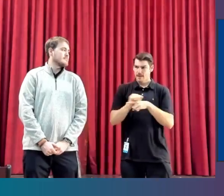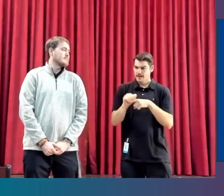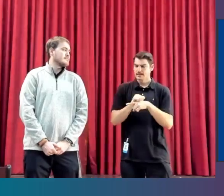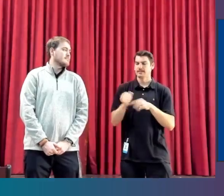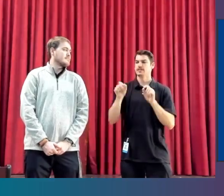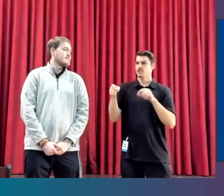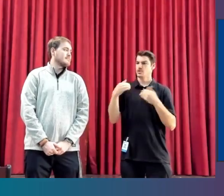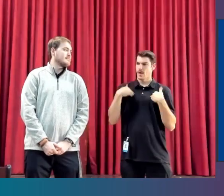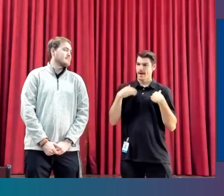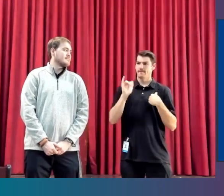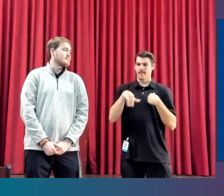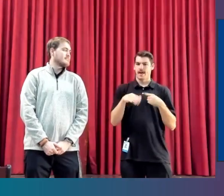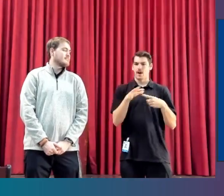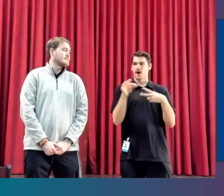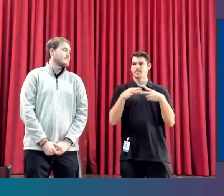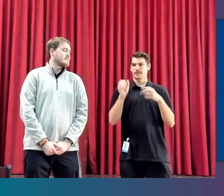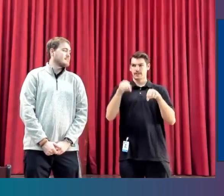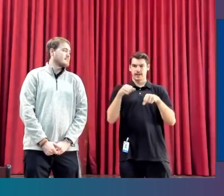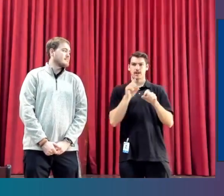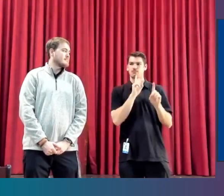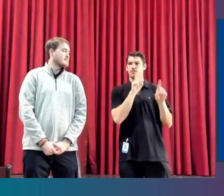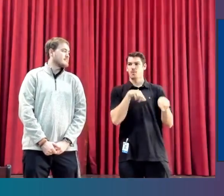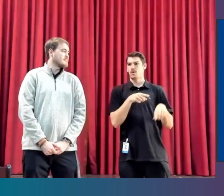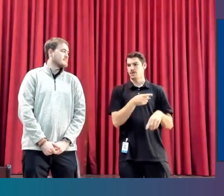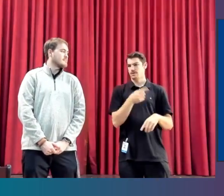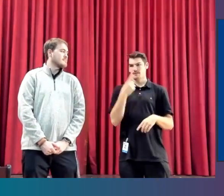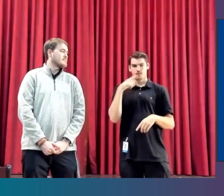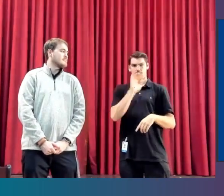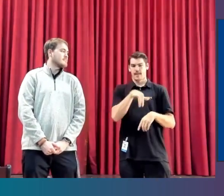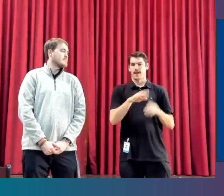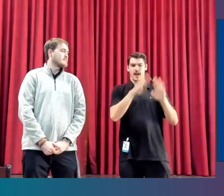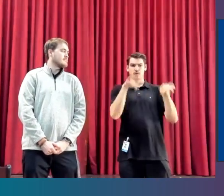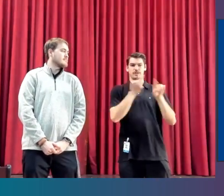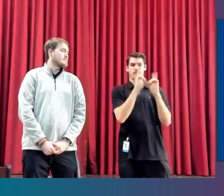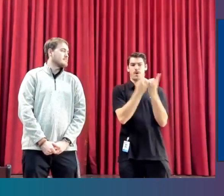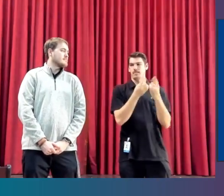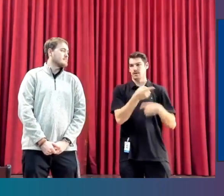have that outlet to report that as a complaint to the housing department.